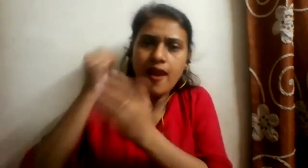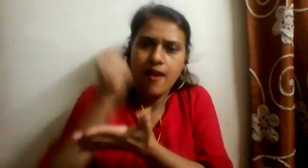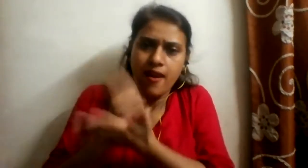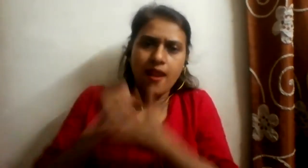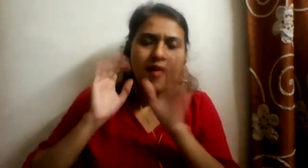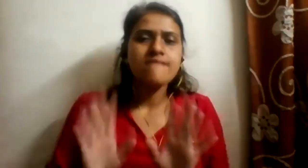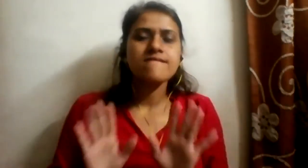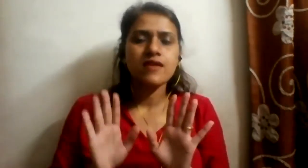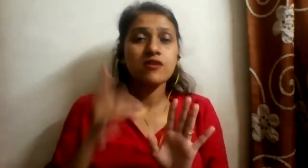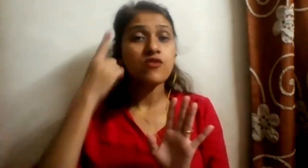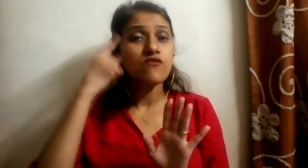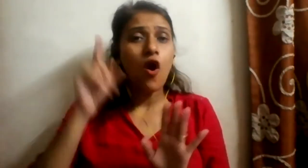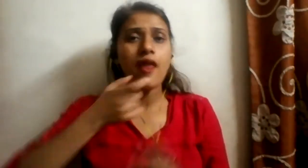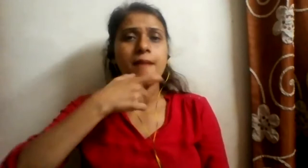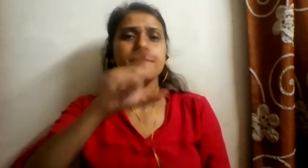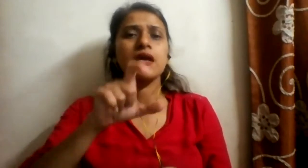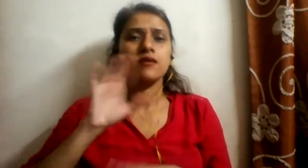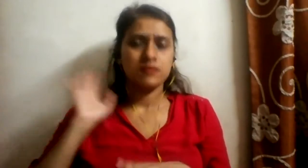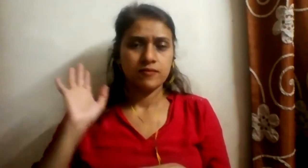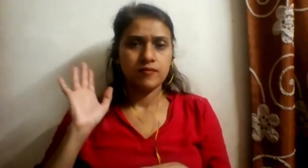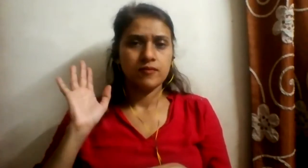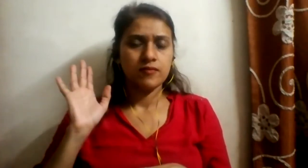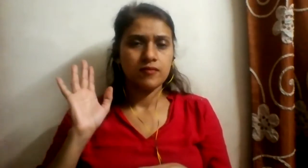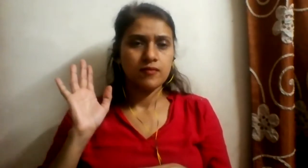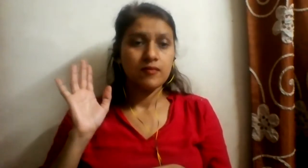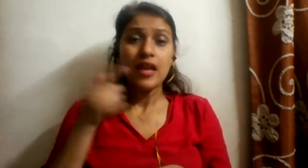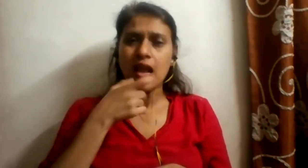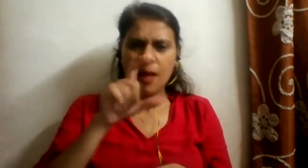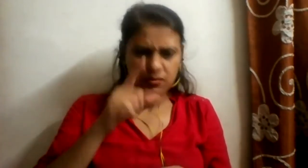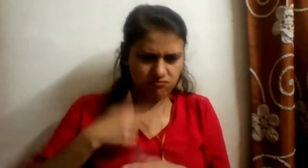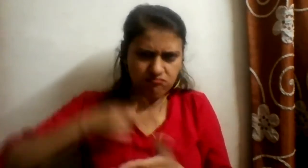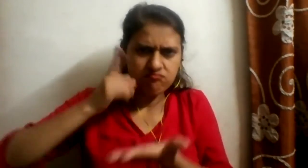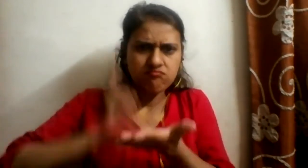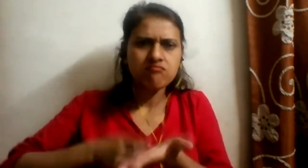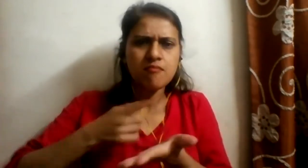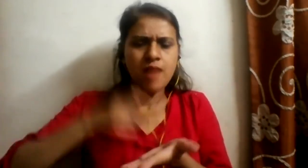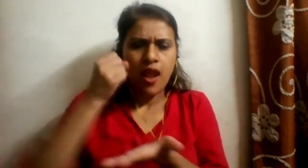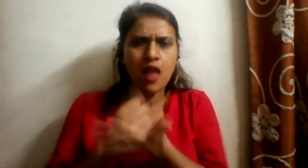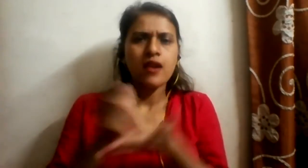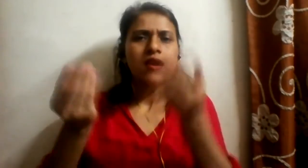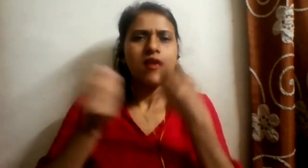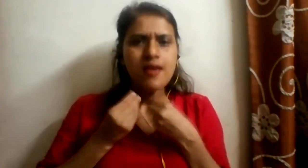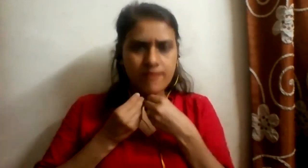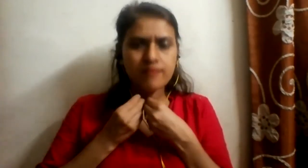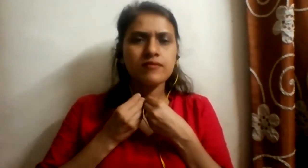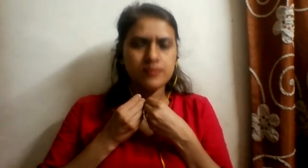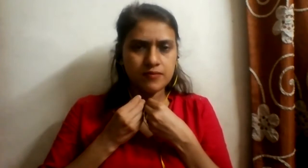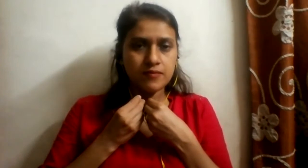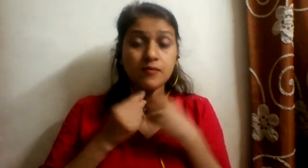to complain and say that these are my rights and they were infringed, they were not met within the time